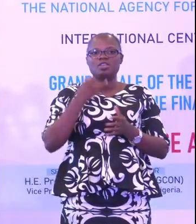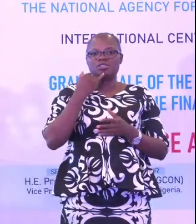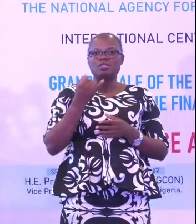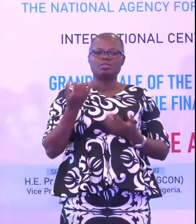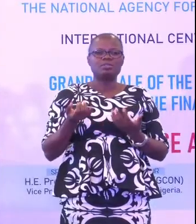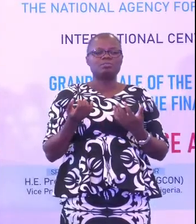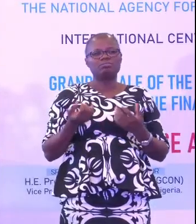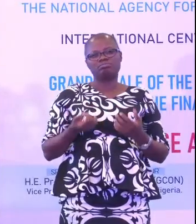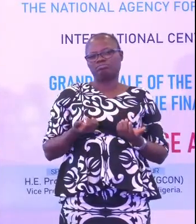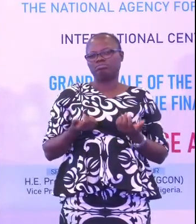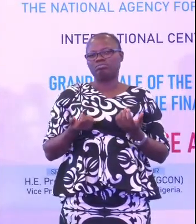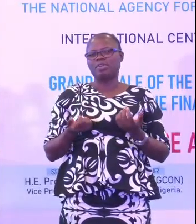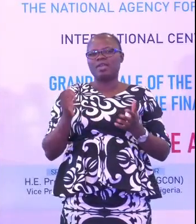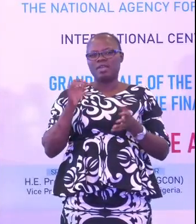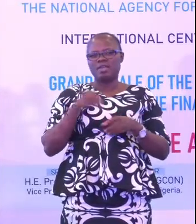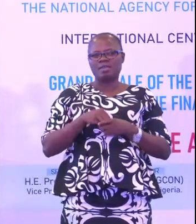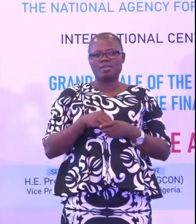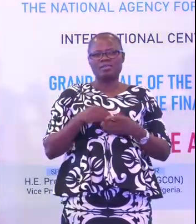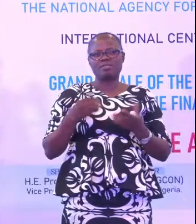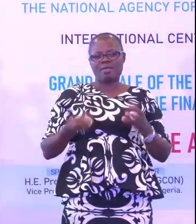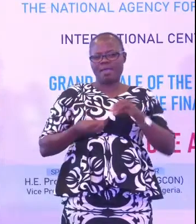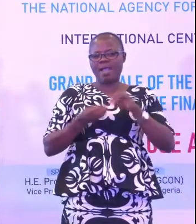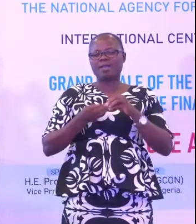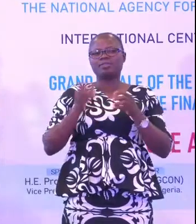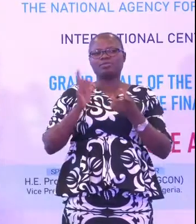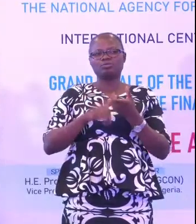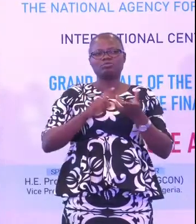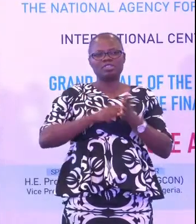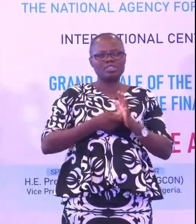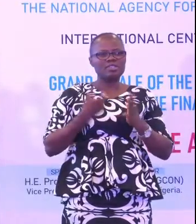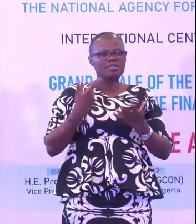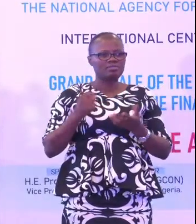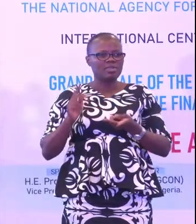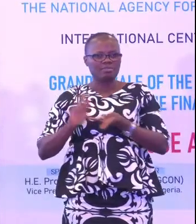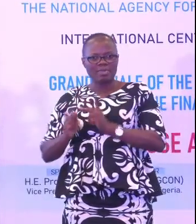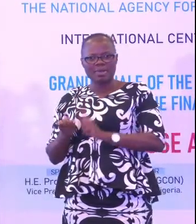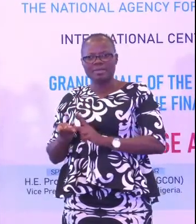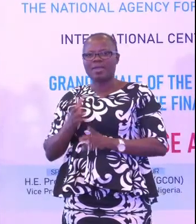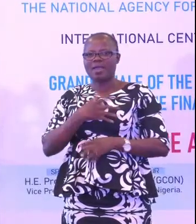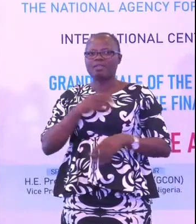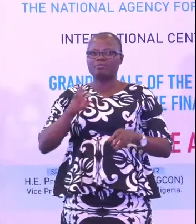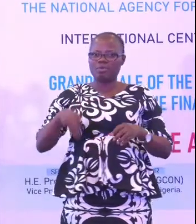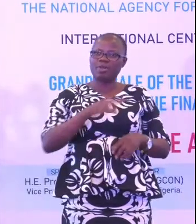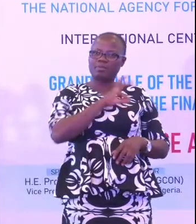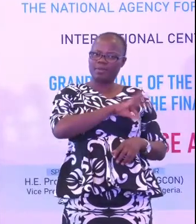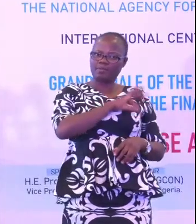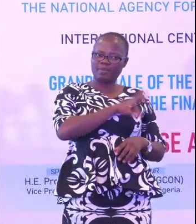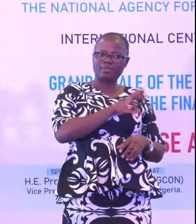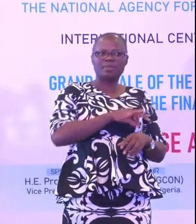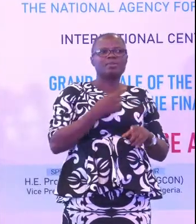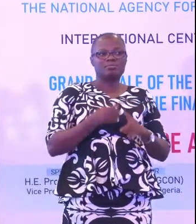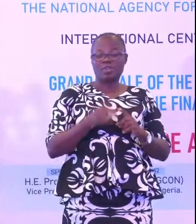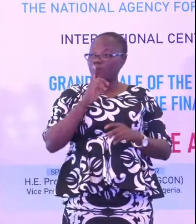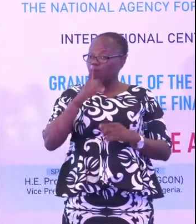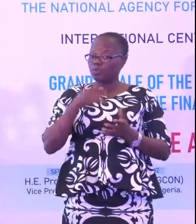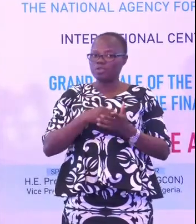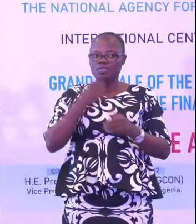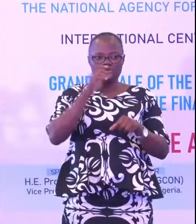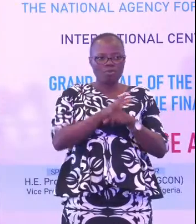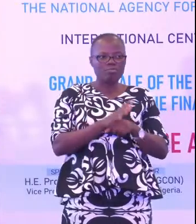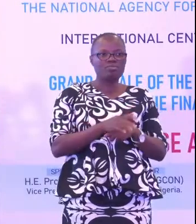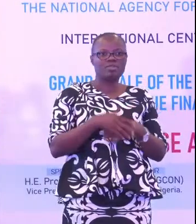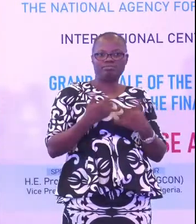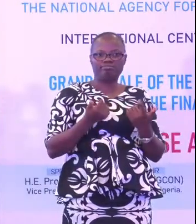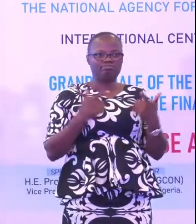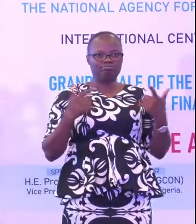of communication mean easier ways to cheat victims with promises of a better future. But of course, these promises are really